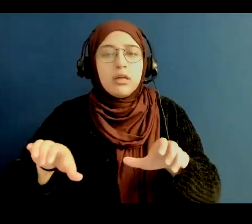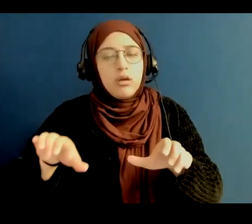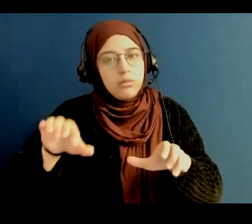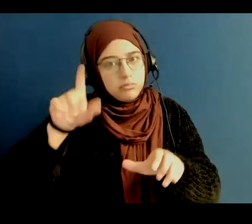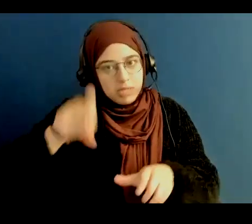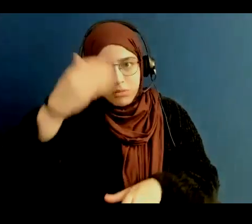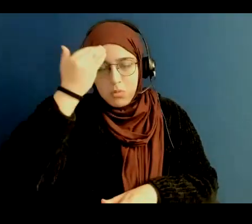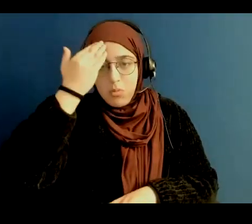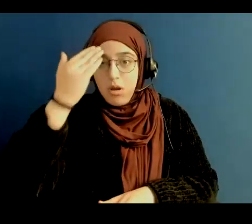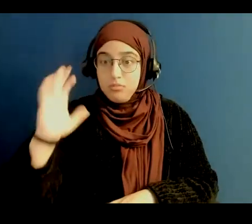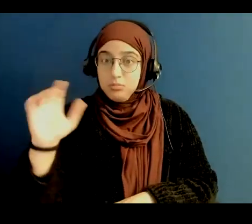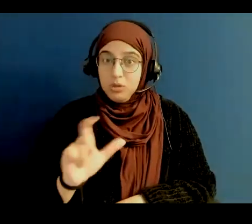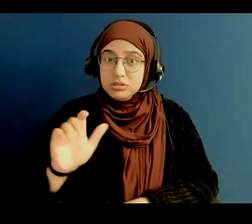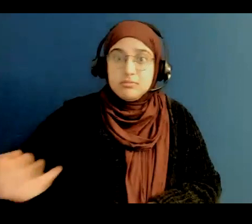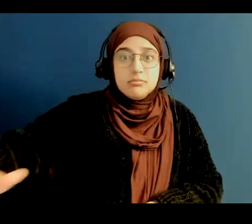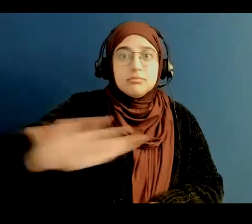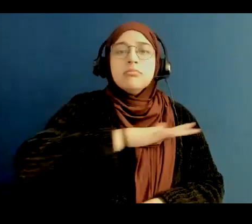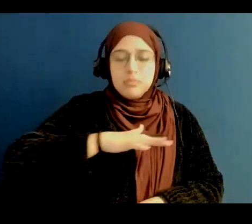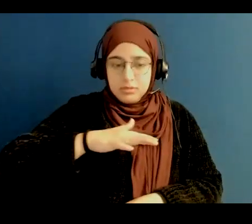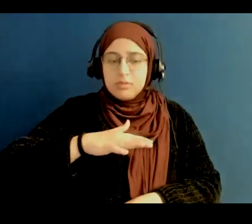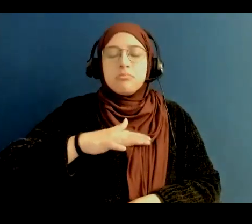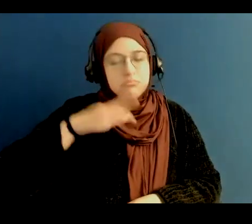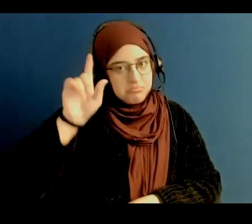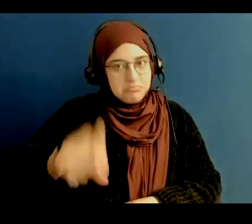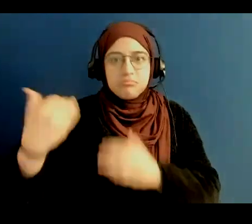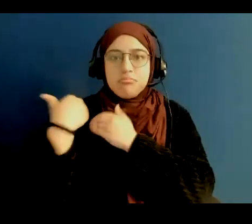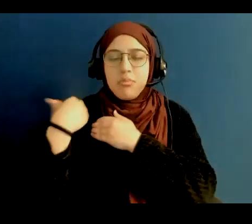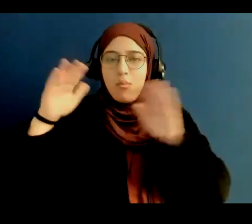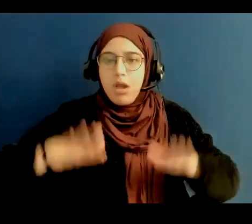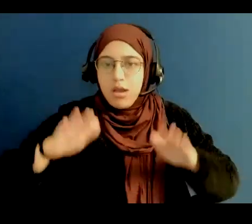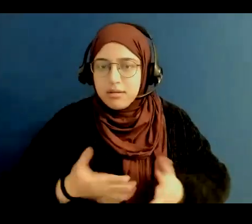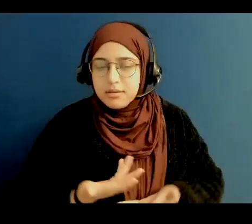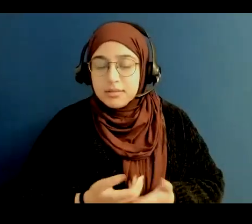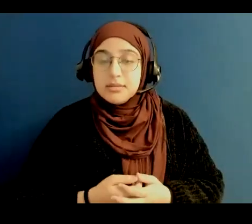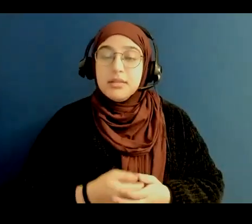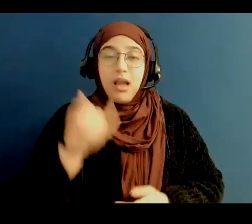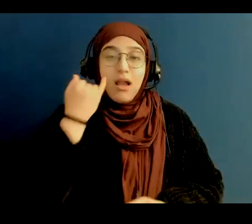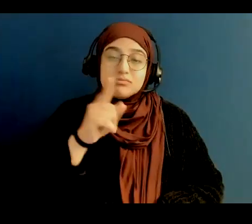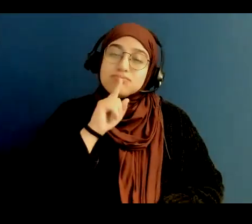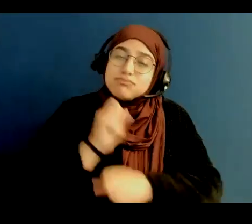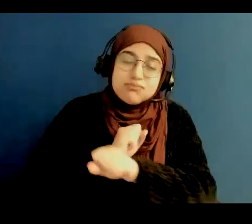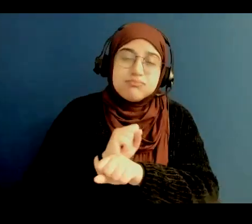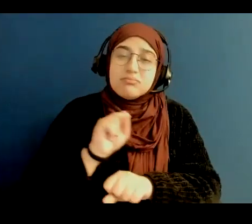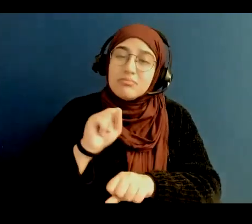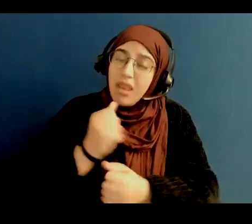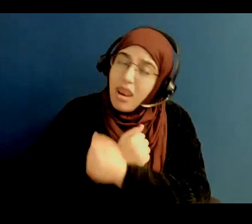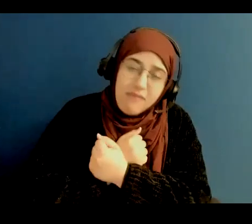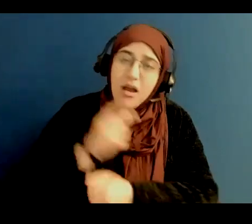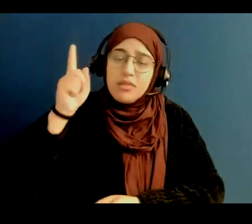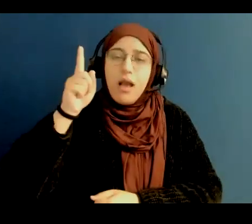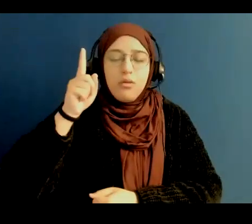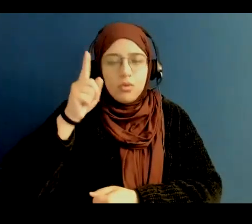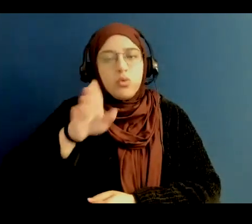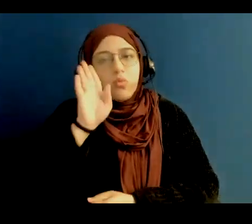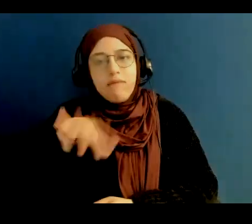face of this earth. And if you truly love Allah, this goes back to the point, then you will find time for them. Your body finds time